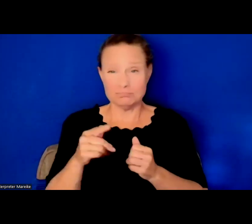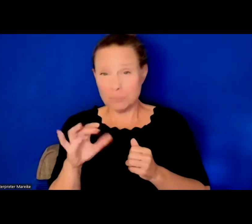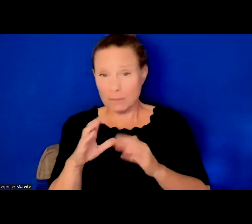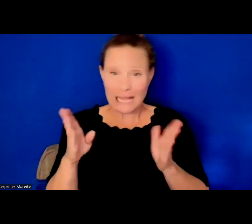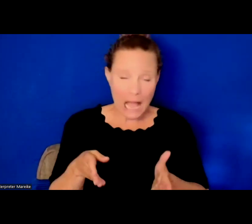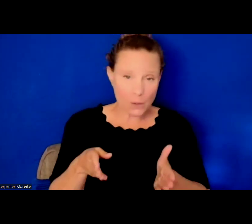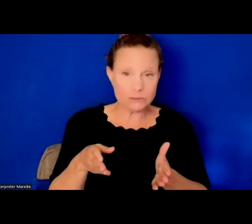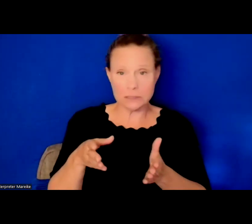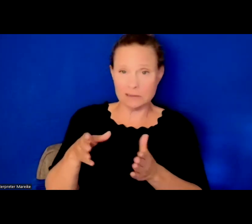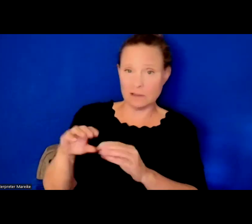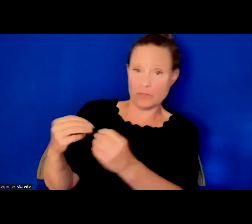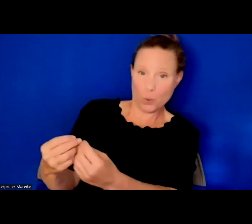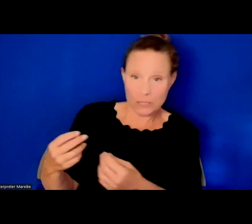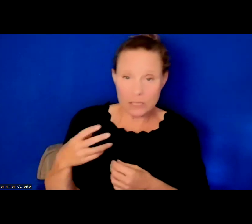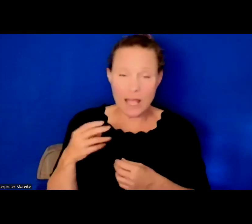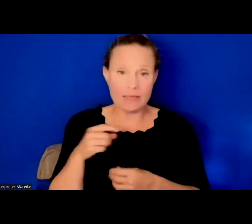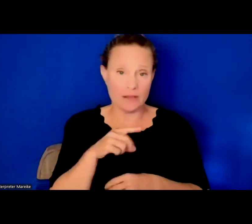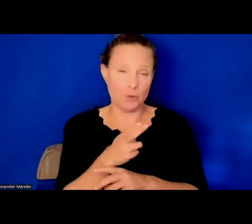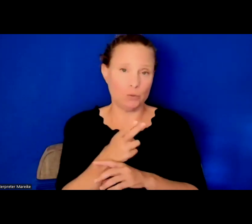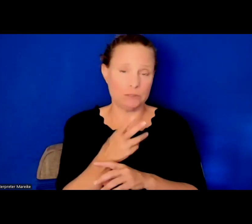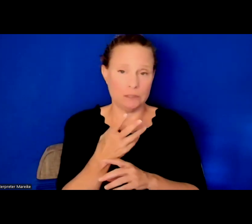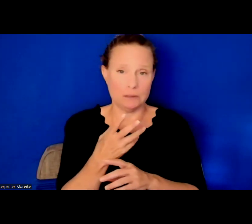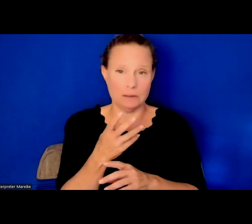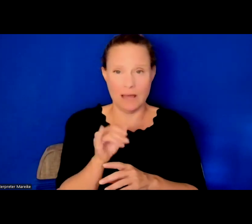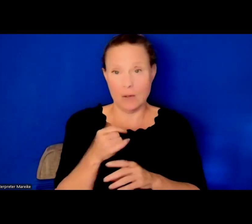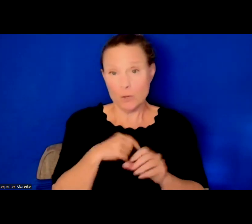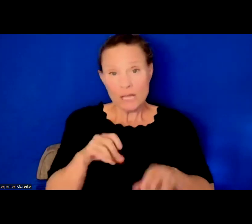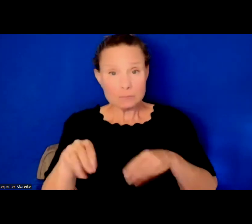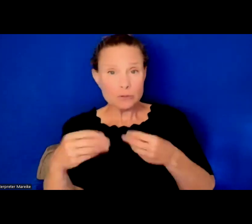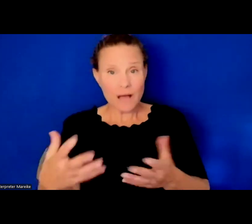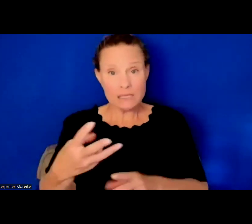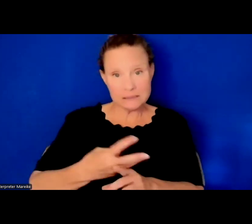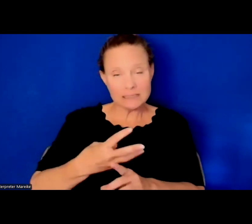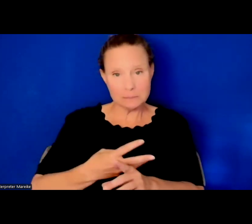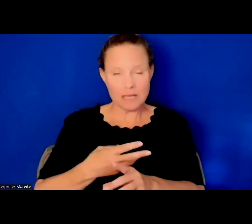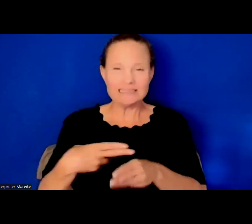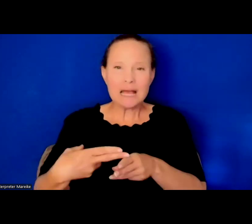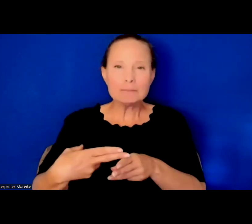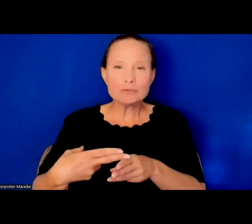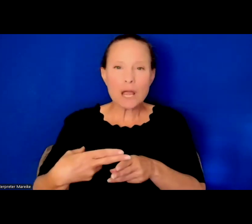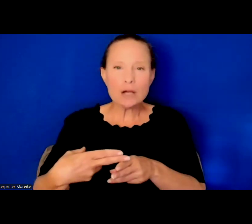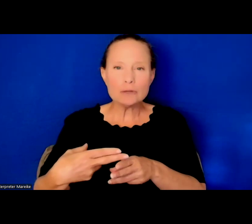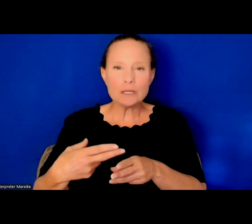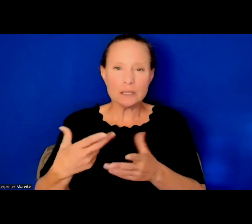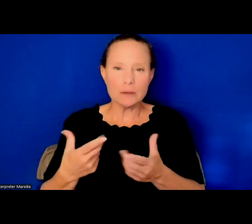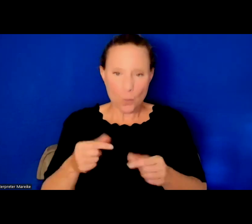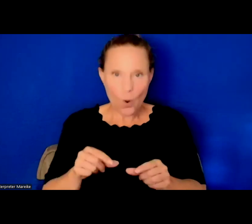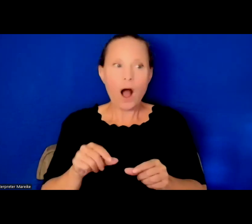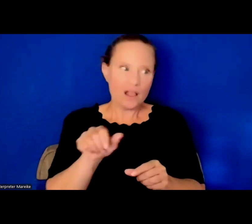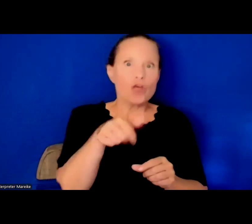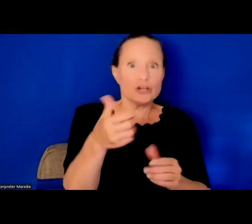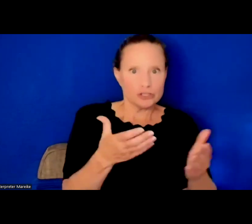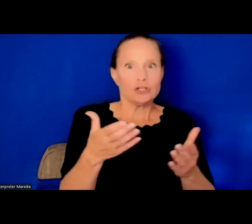housing authority, and they'll be using that, we could provide 6 months temporary while their supports are getting set